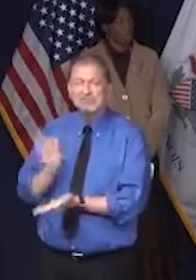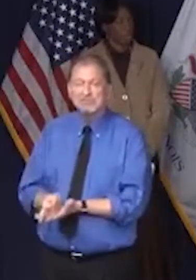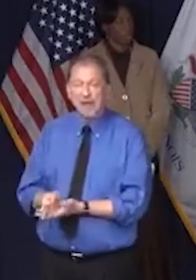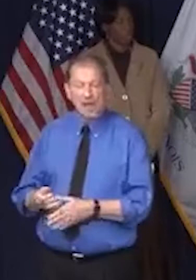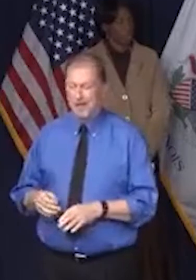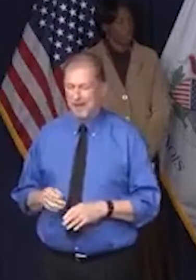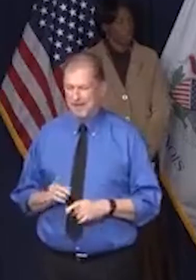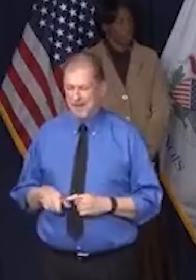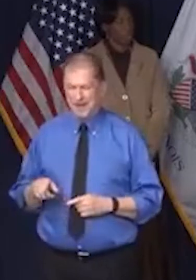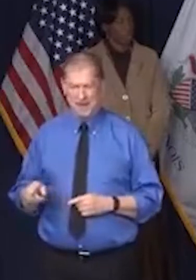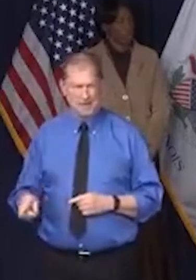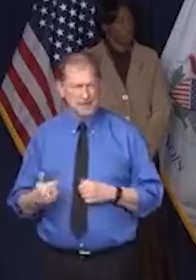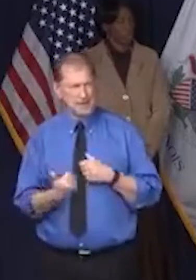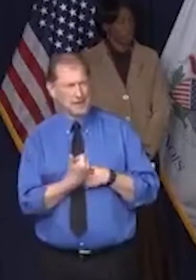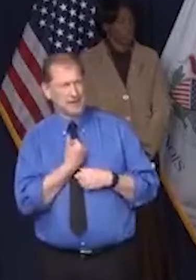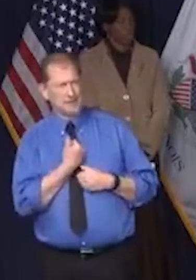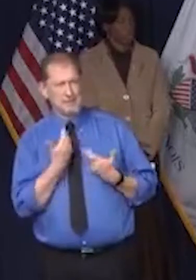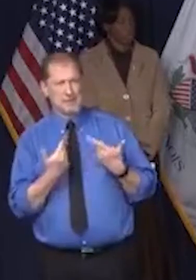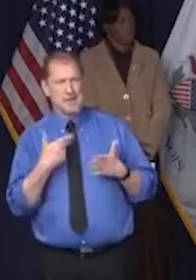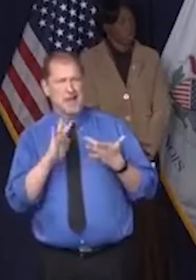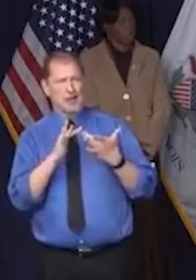spotty